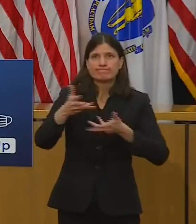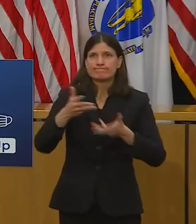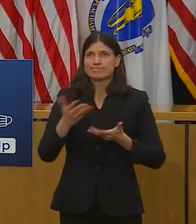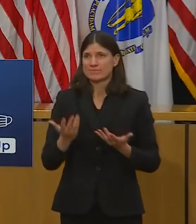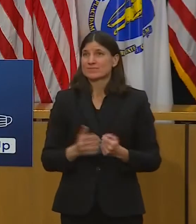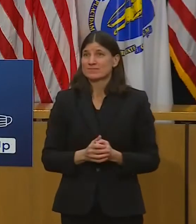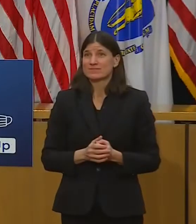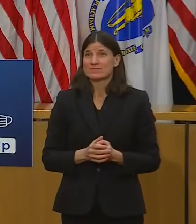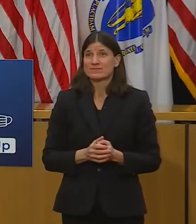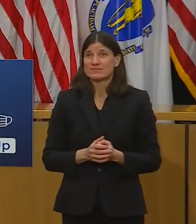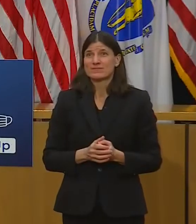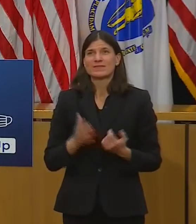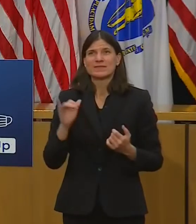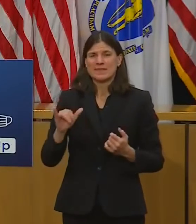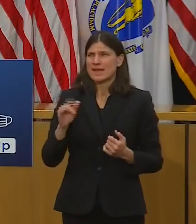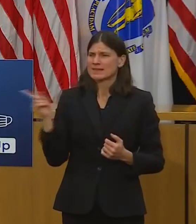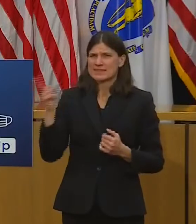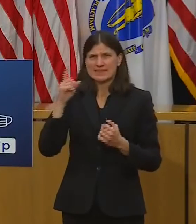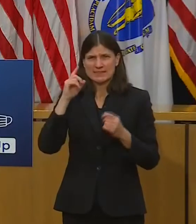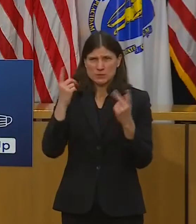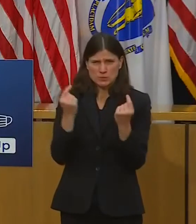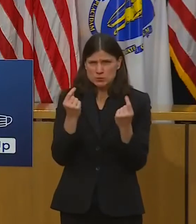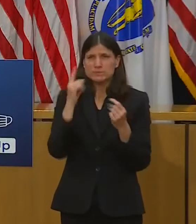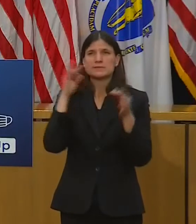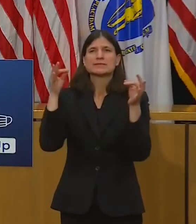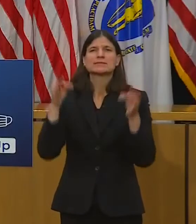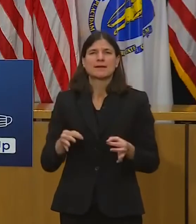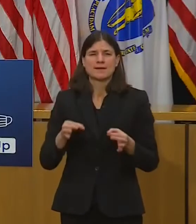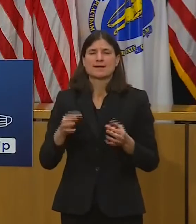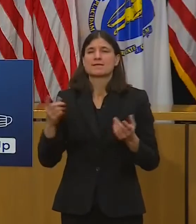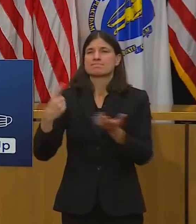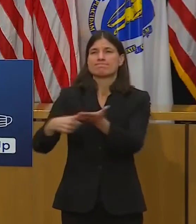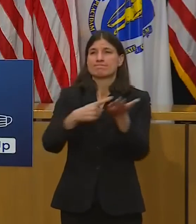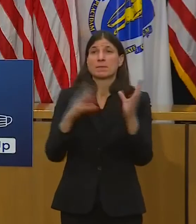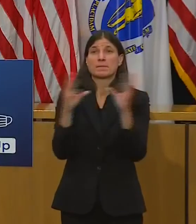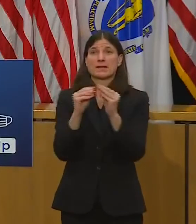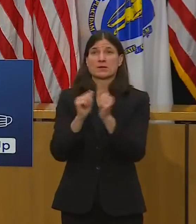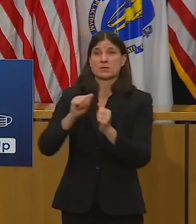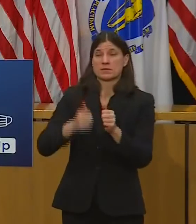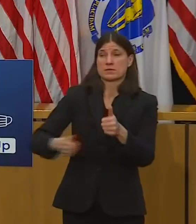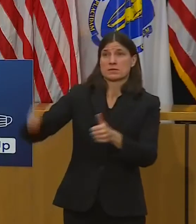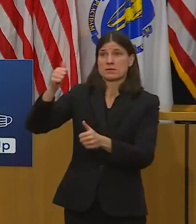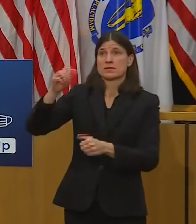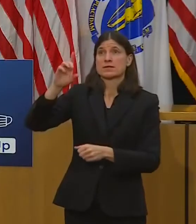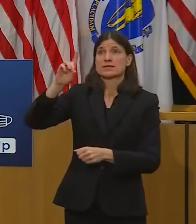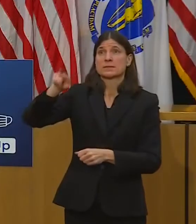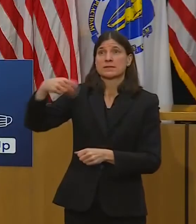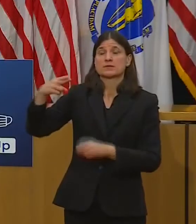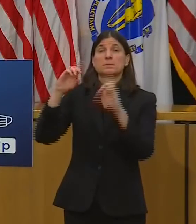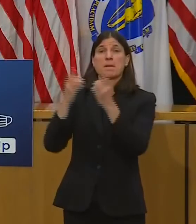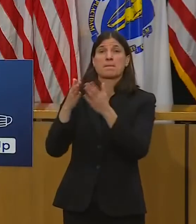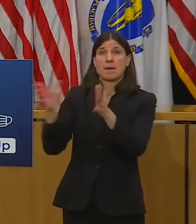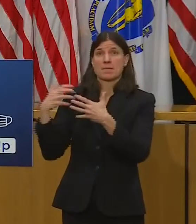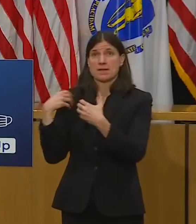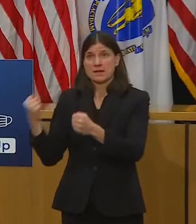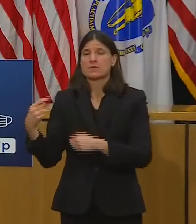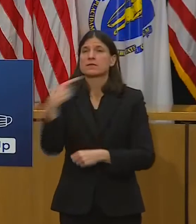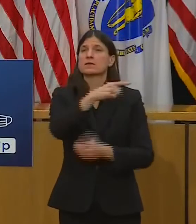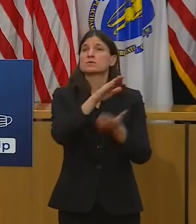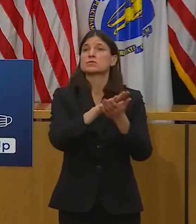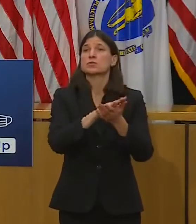students, help schools get kids back into the classroom. This includes rapid response mobile testing and Abbott Binex Now